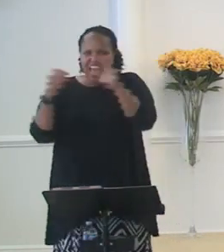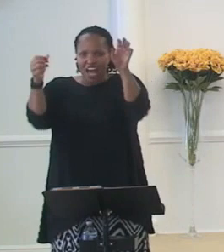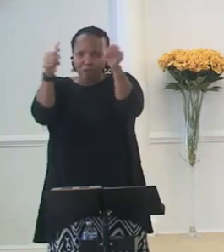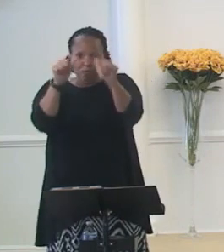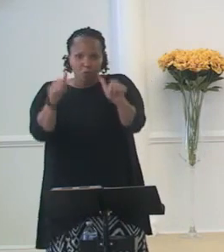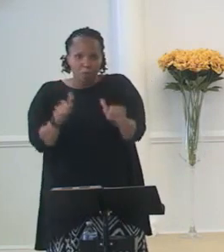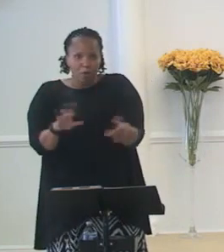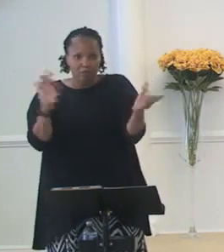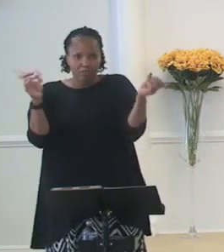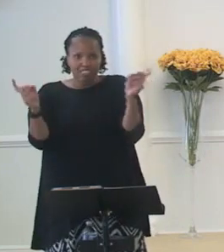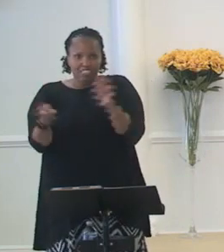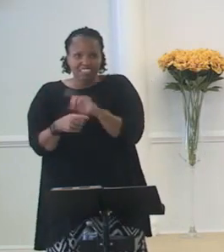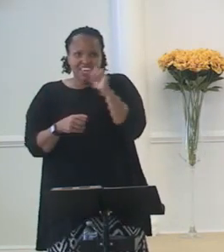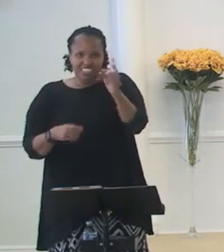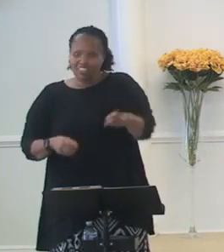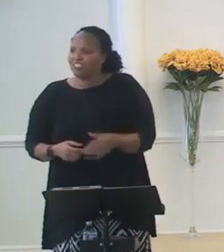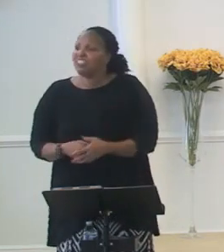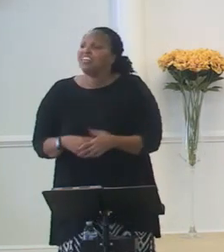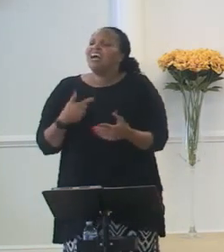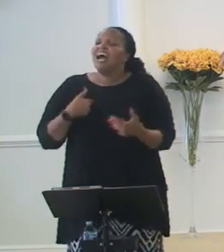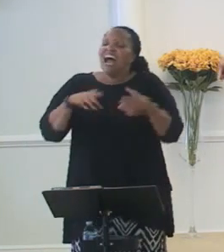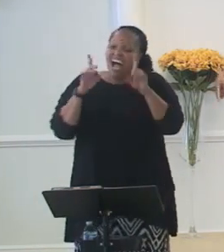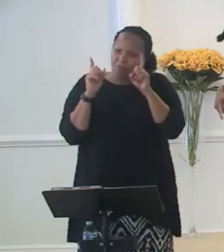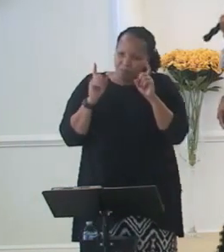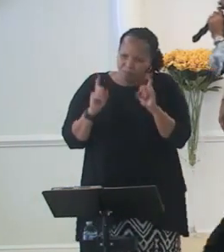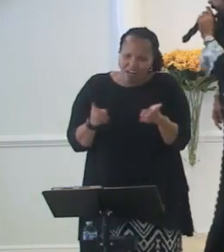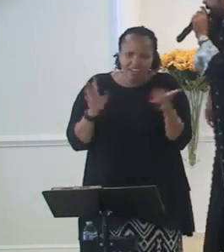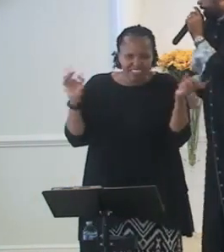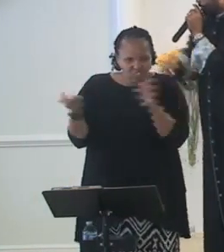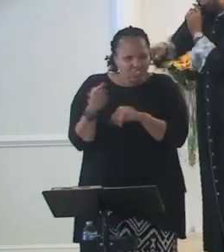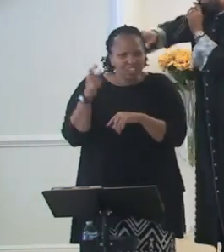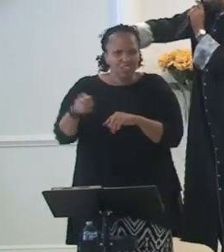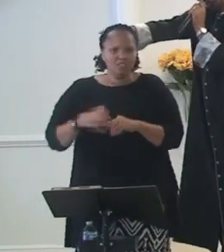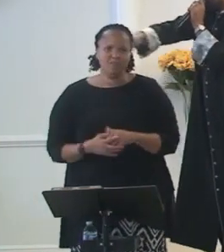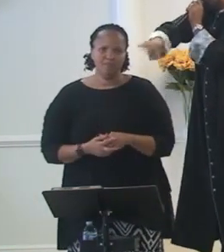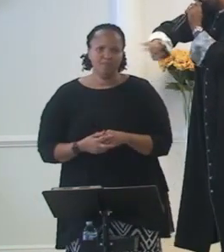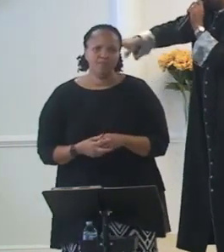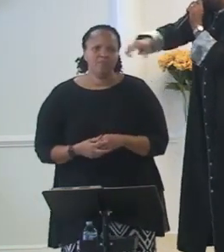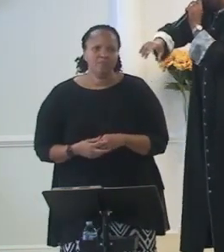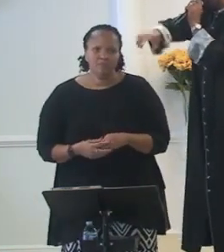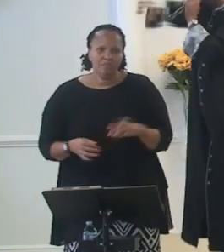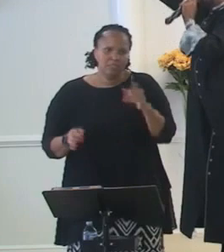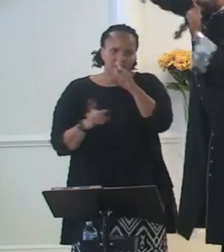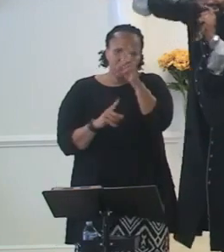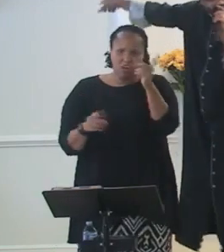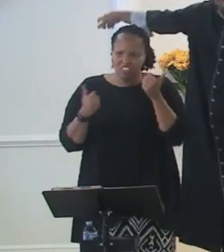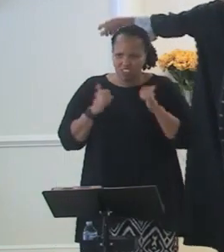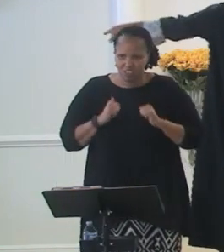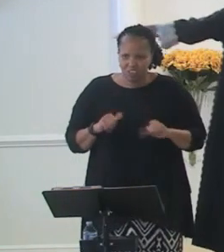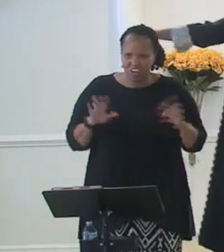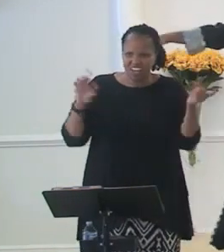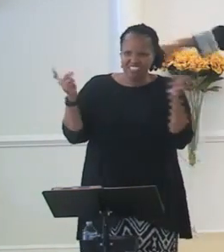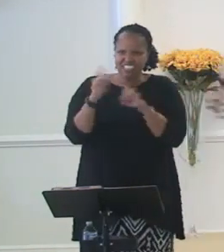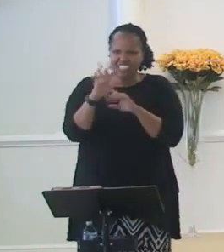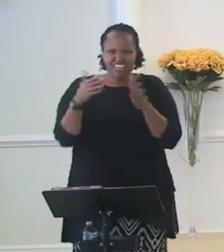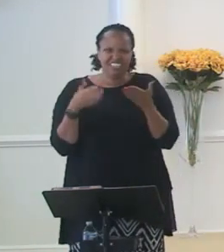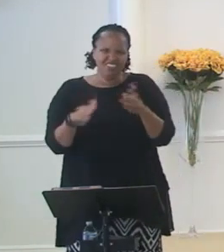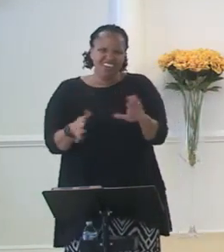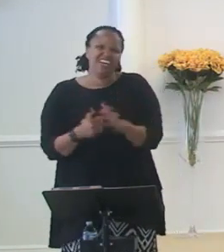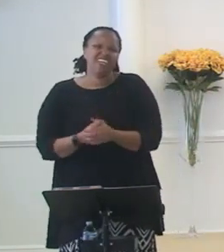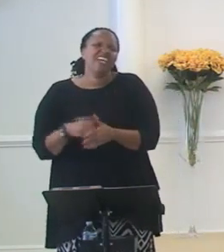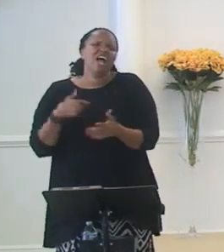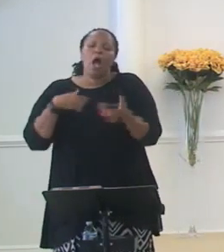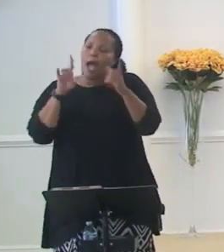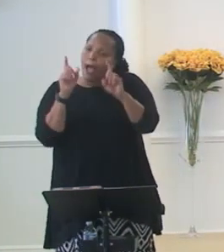you. I have to put you there because you'll try to shift your way there. I got